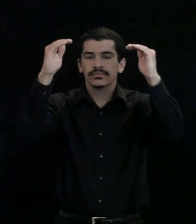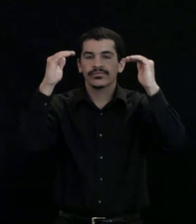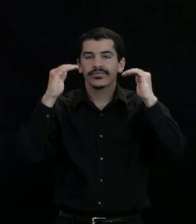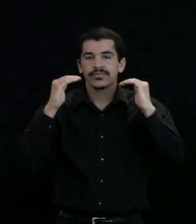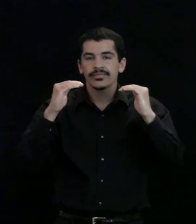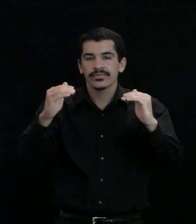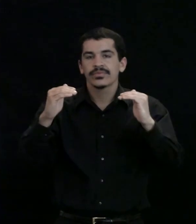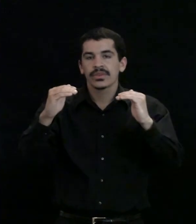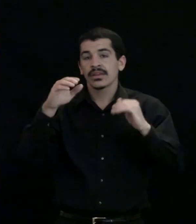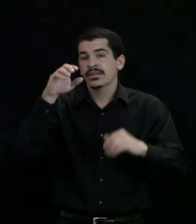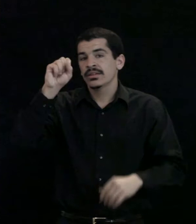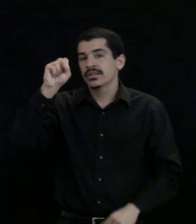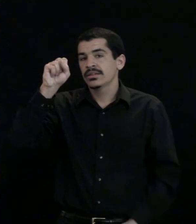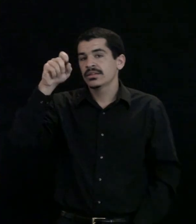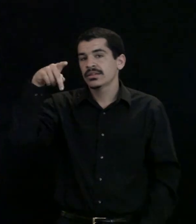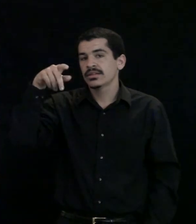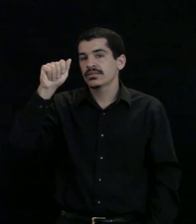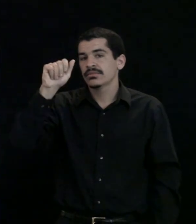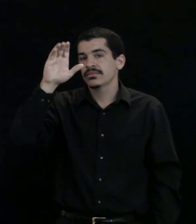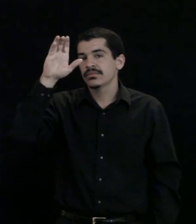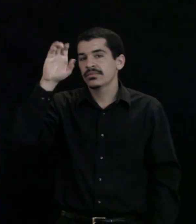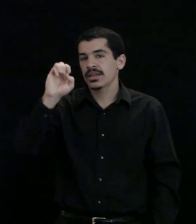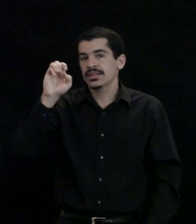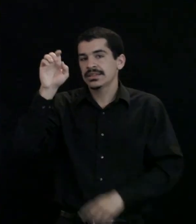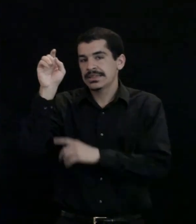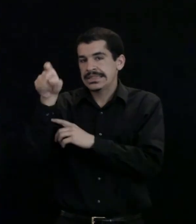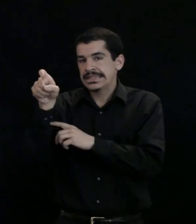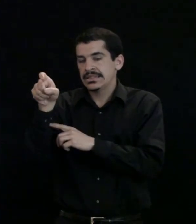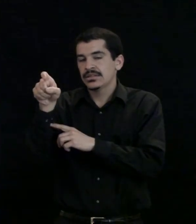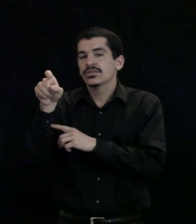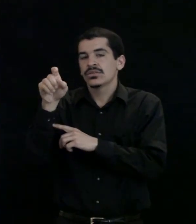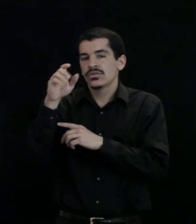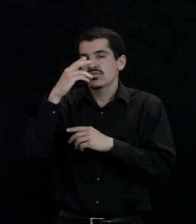Space needs, recreational.